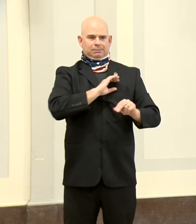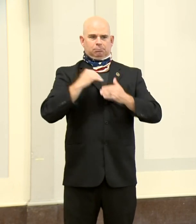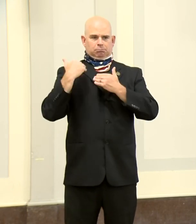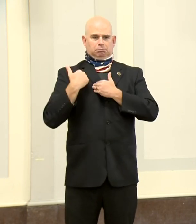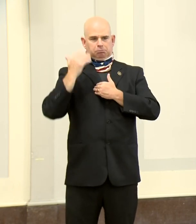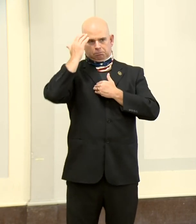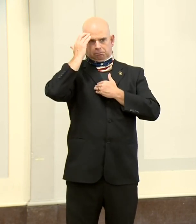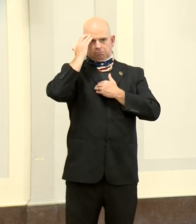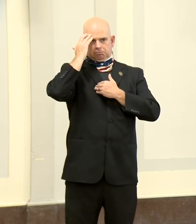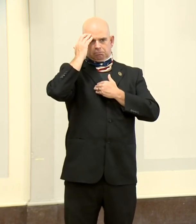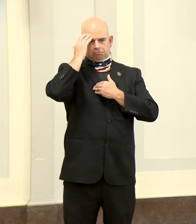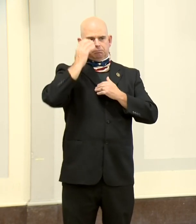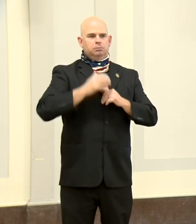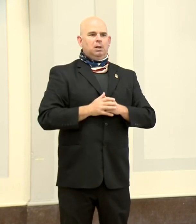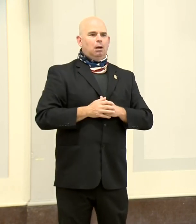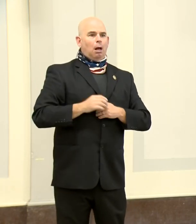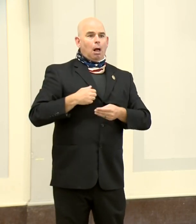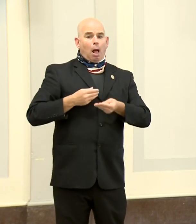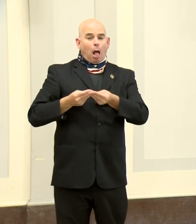here